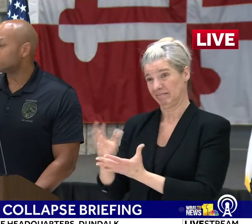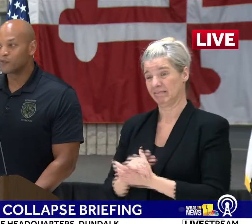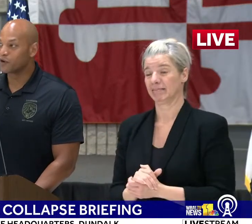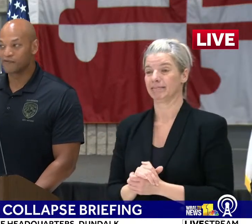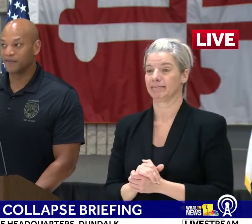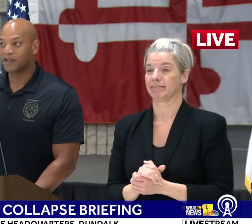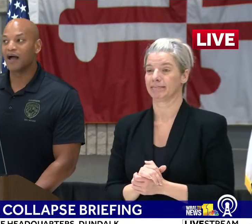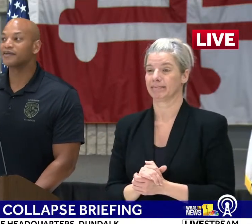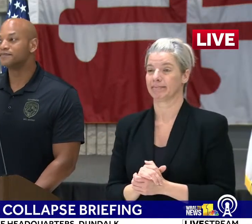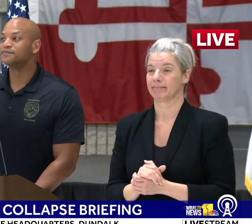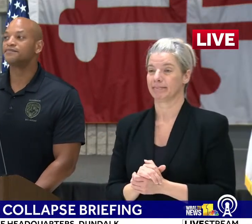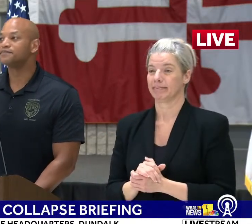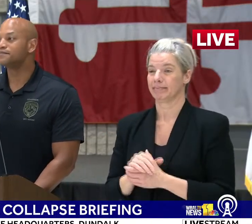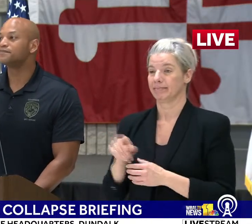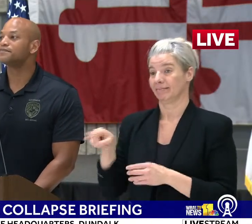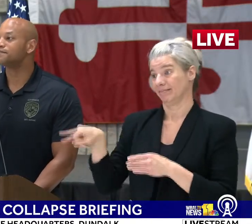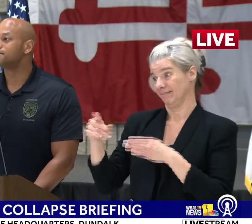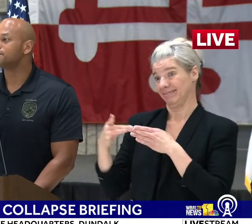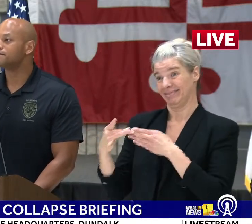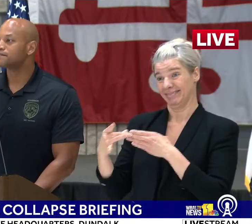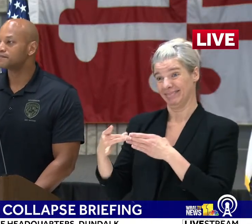and these leaders here have been working around the clock.